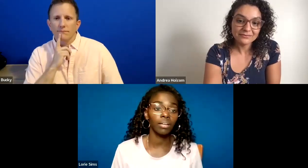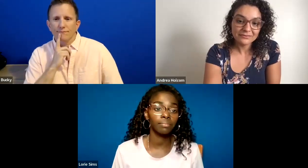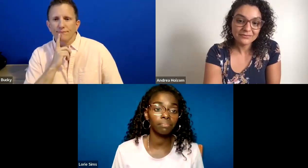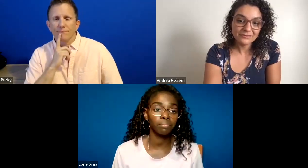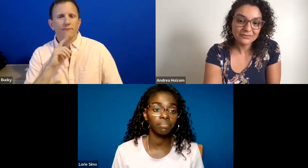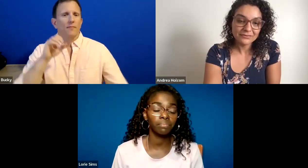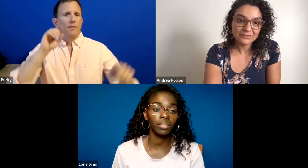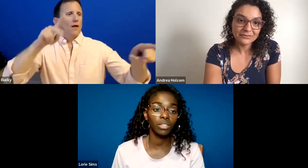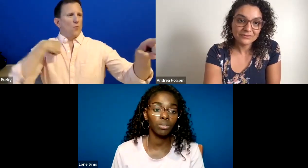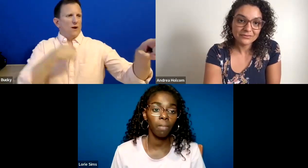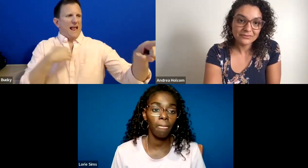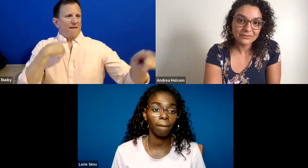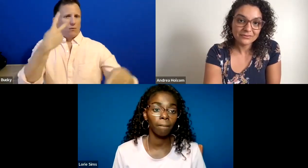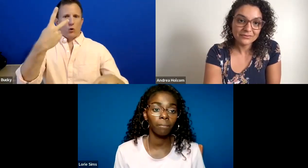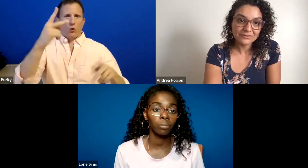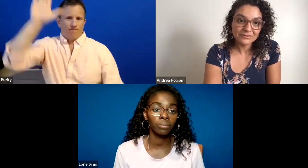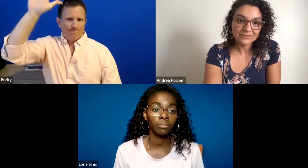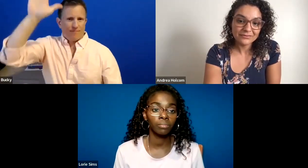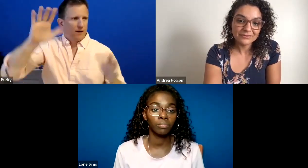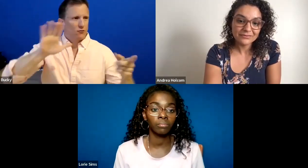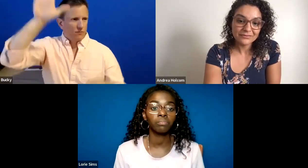community feel about this? I think that would be great.